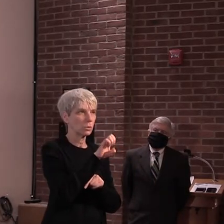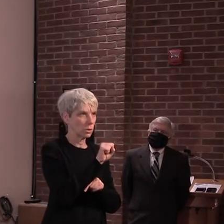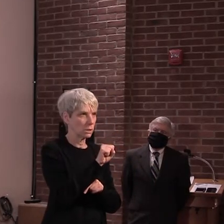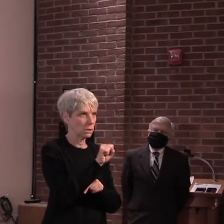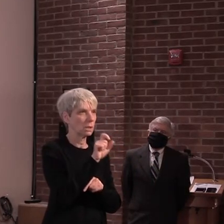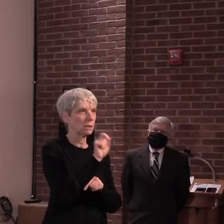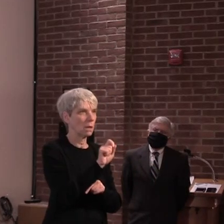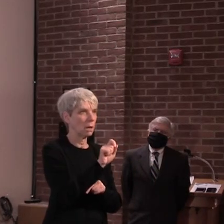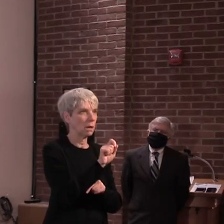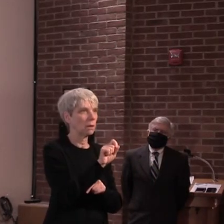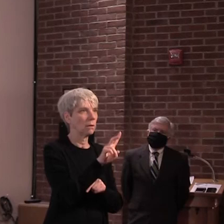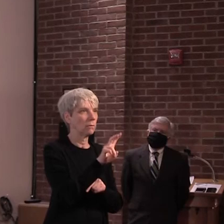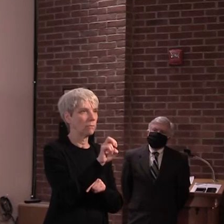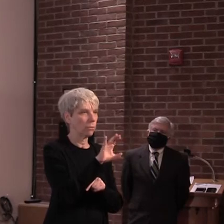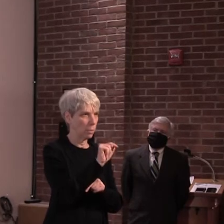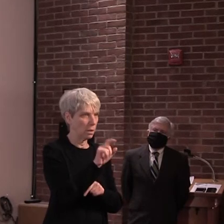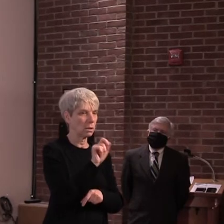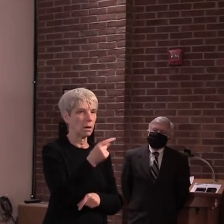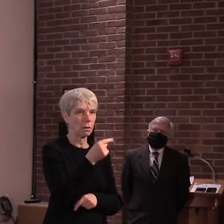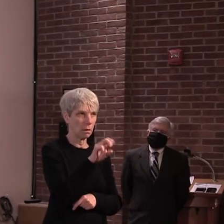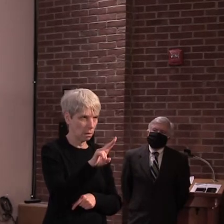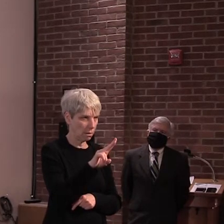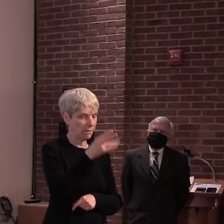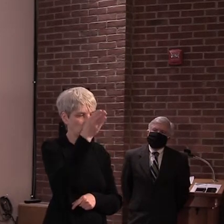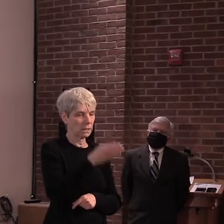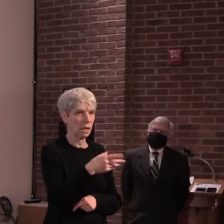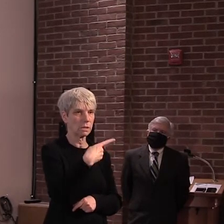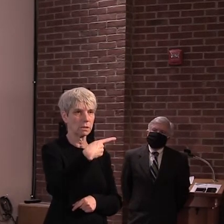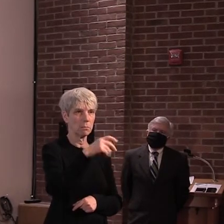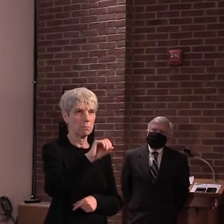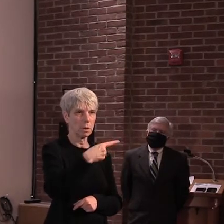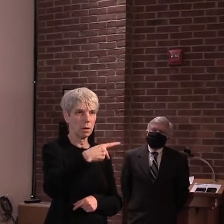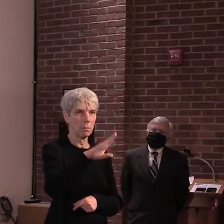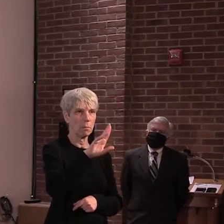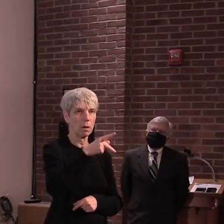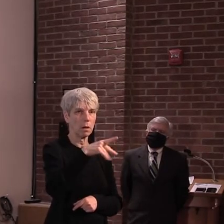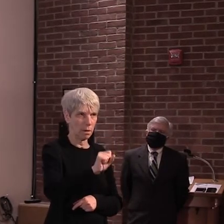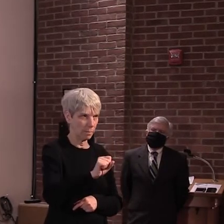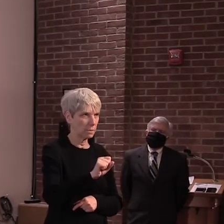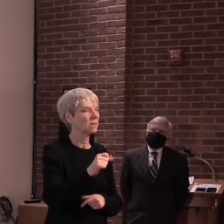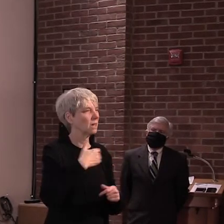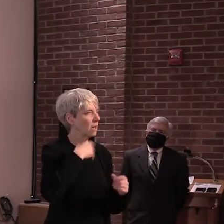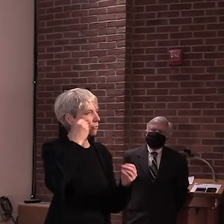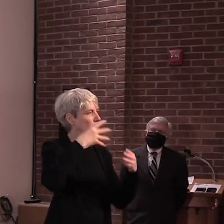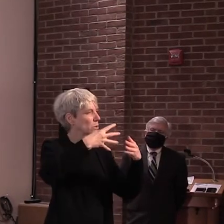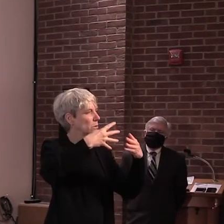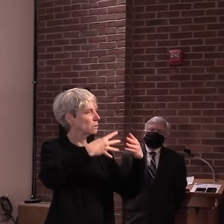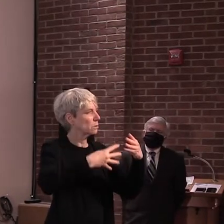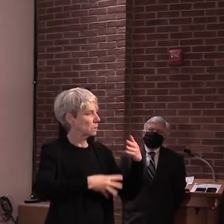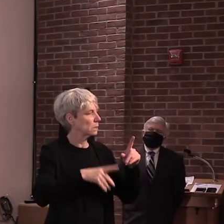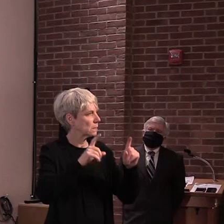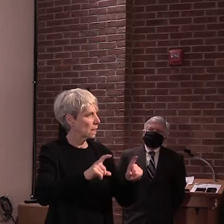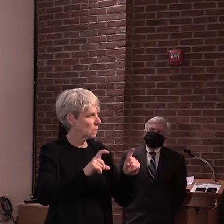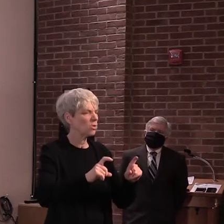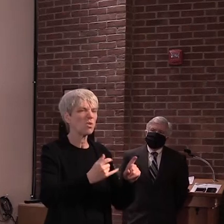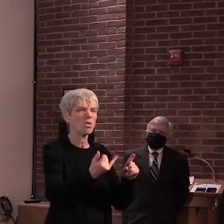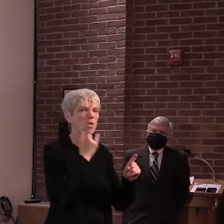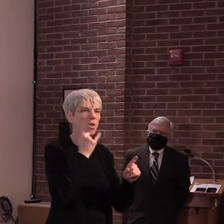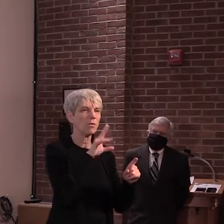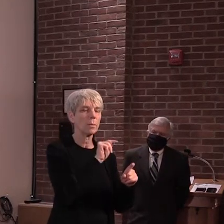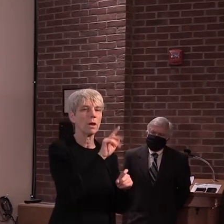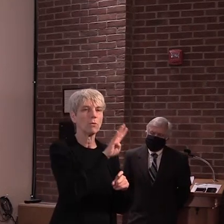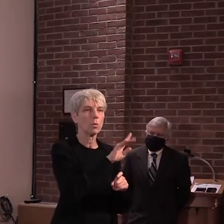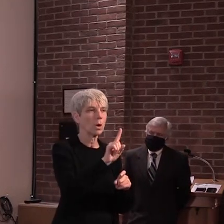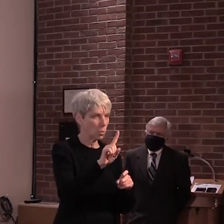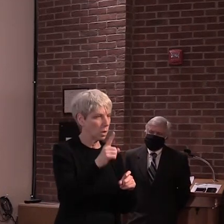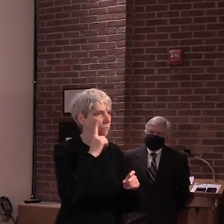humanresources.vermont.gov/pop-ups or call 211 if you're interested in a location of a test site near you or want to schedule